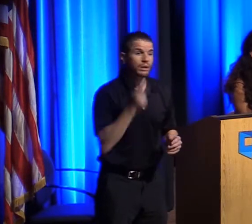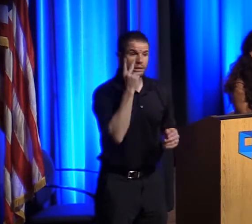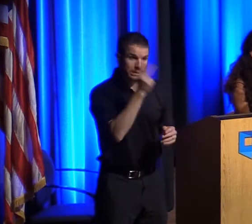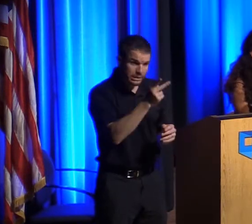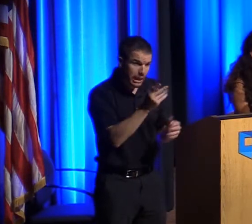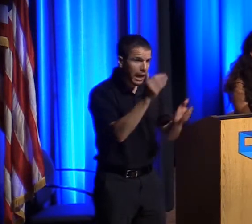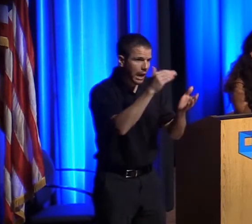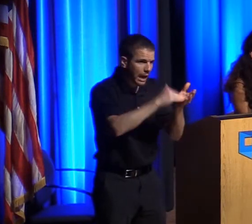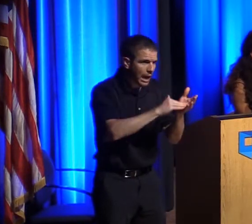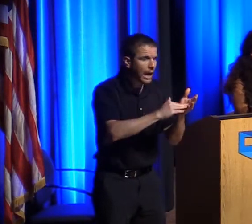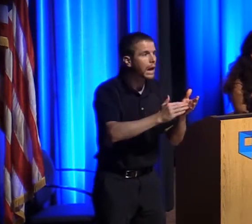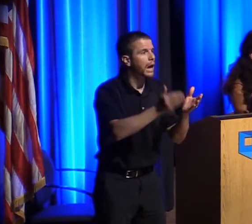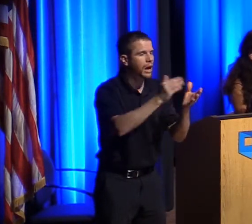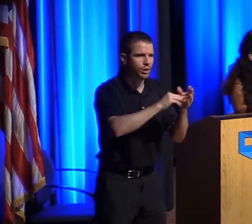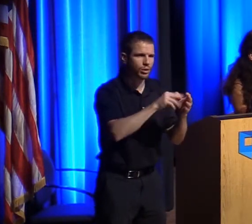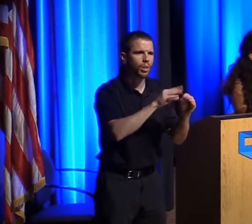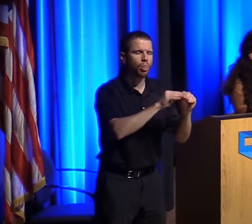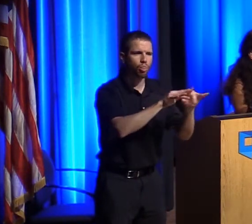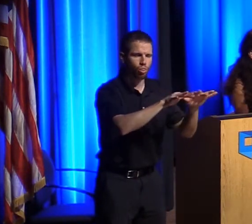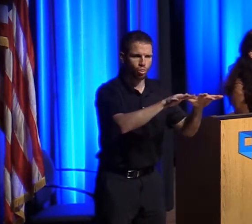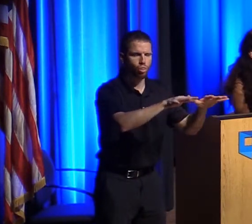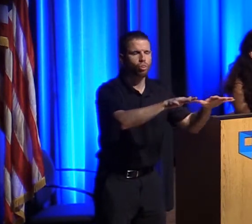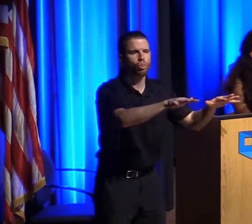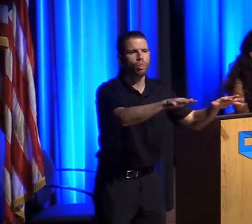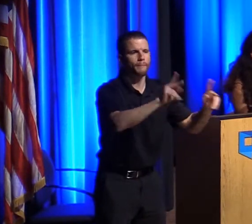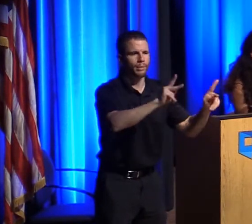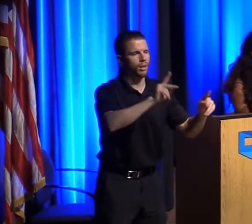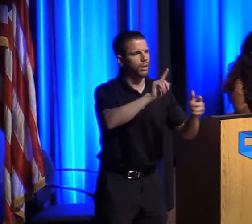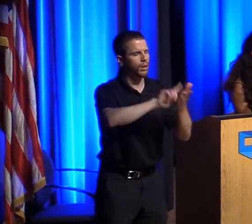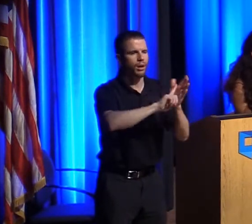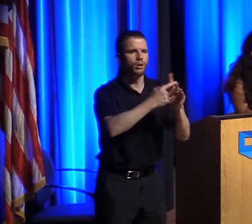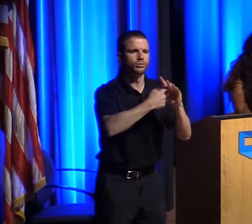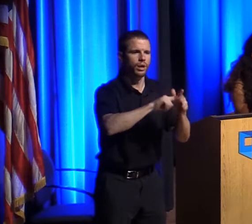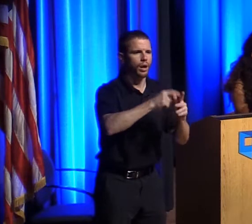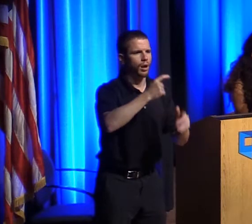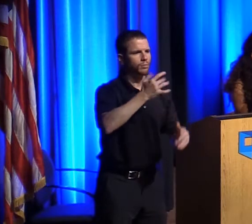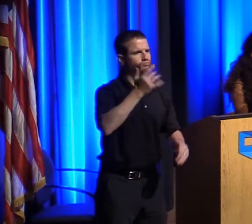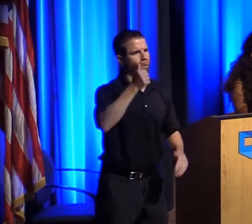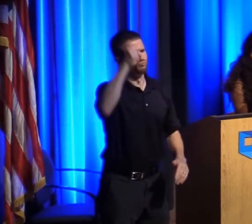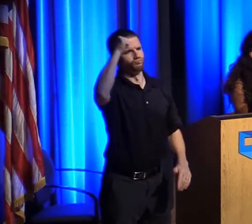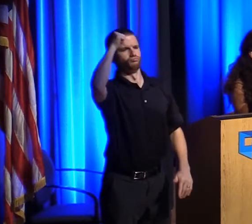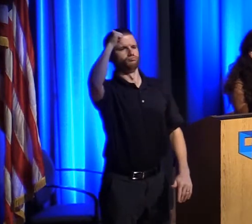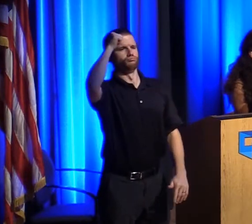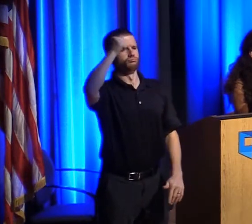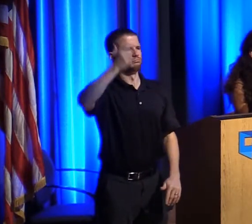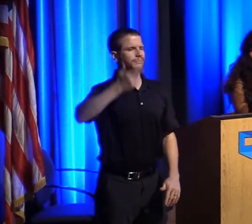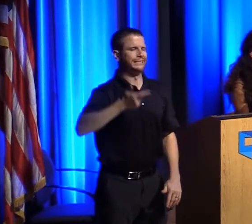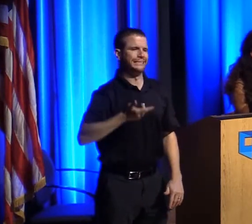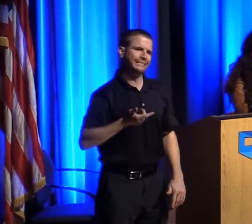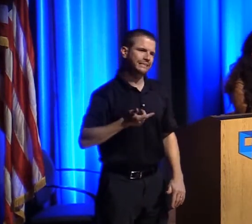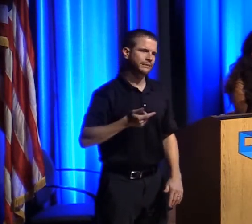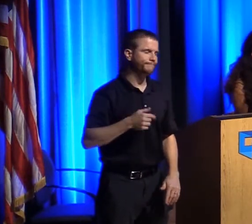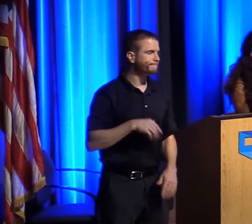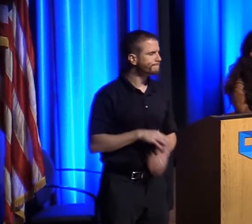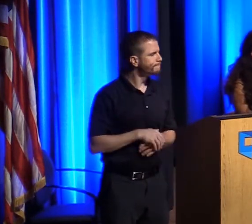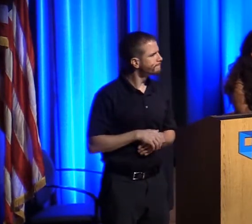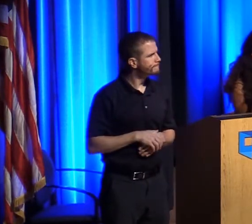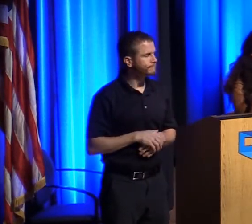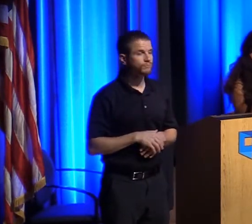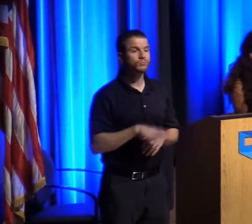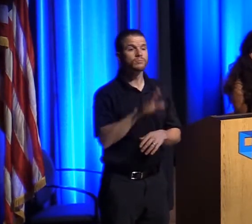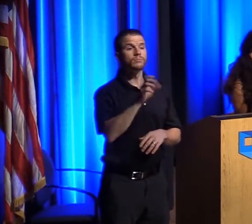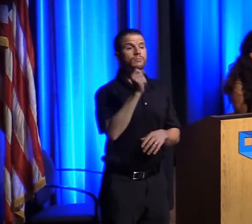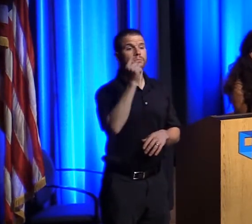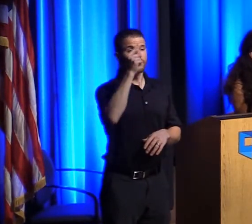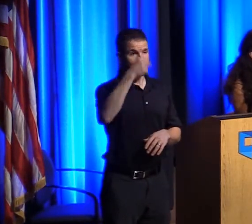time coming back into this country, I was scared. Well, I should say my children were scared because I was asked sort of about